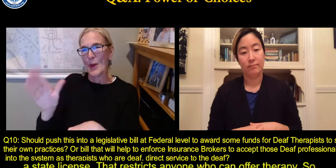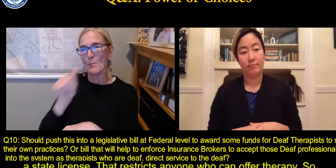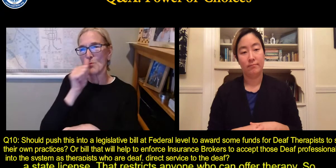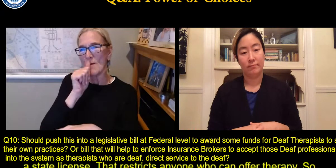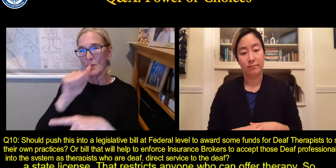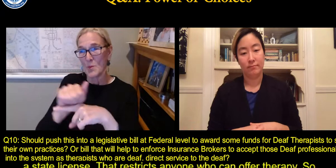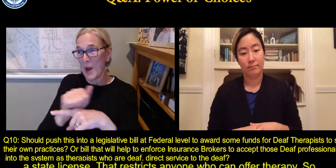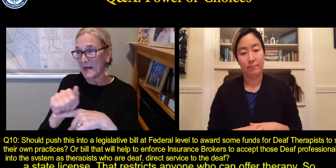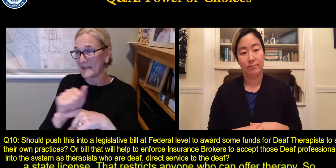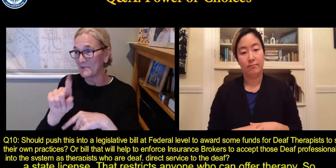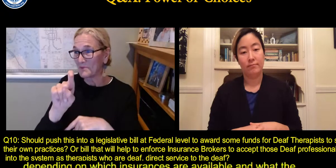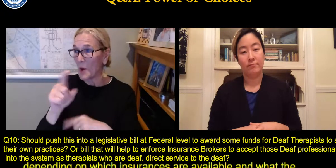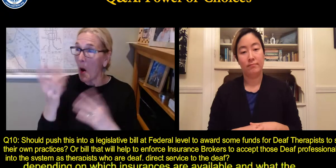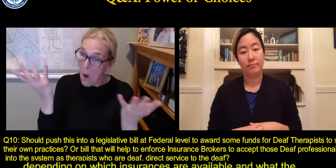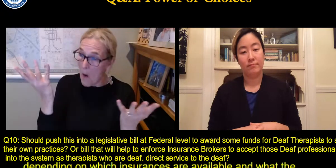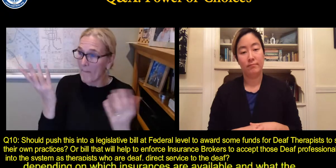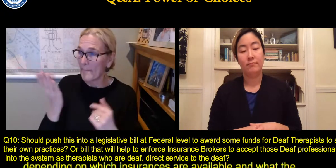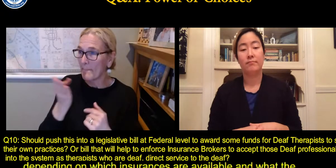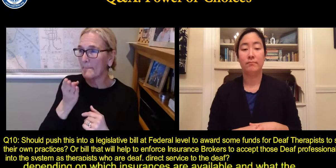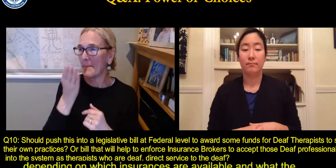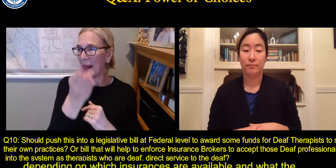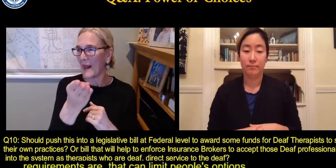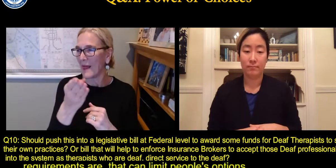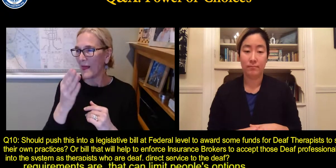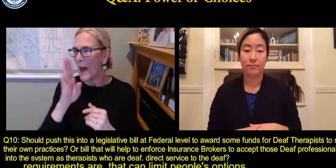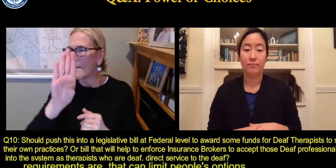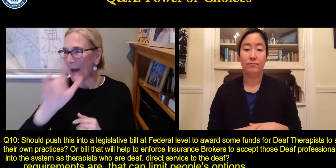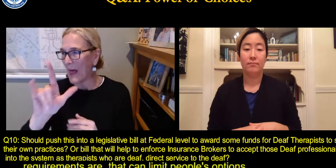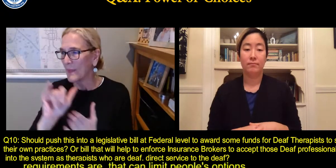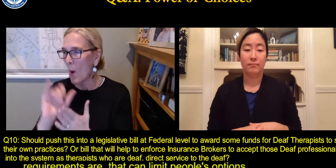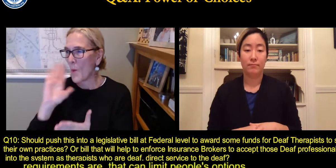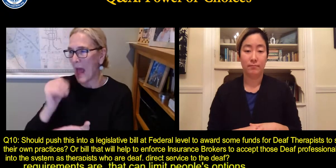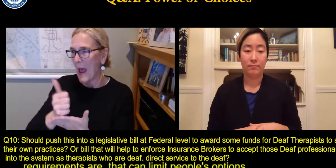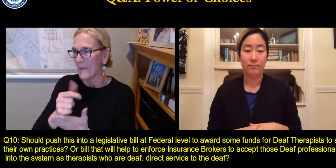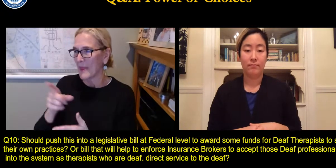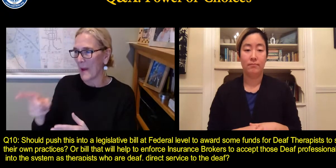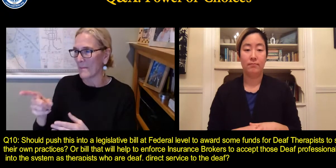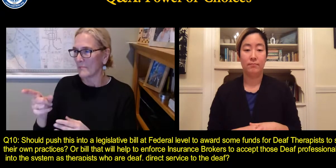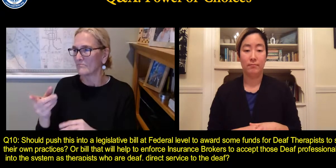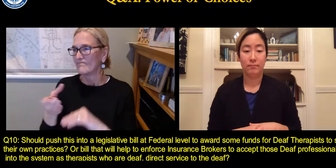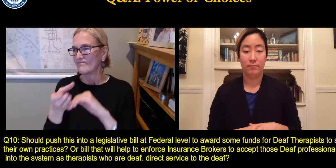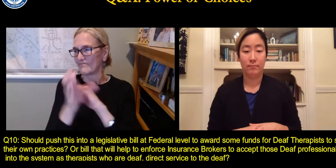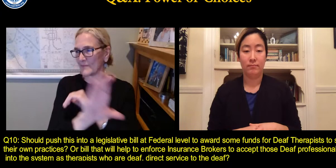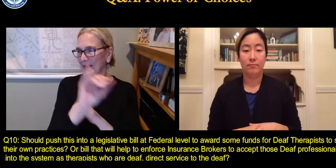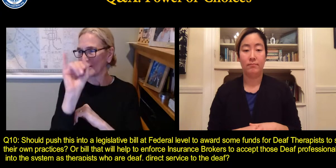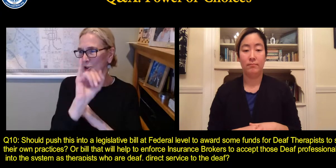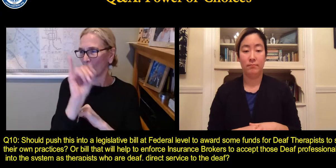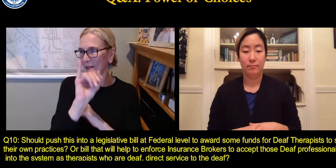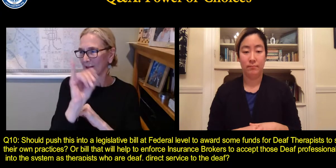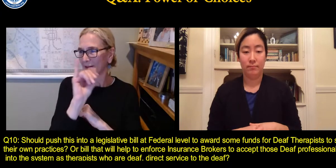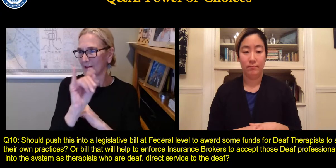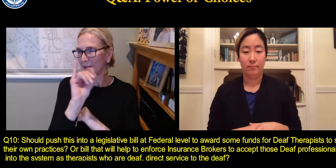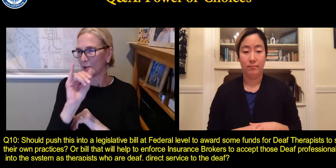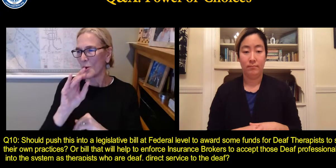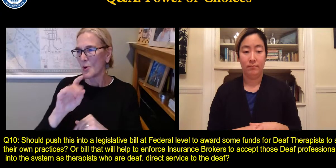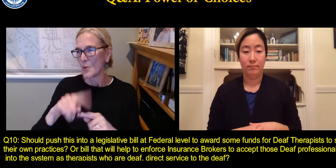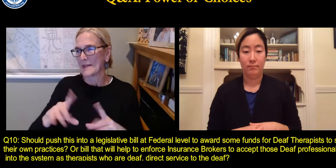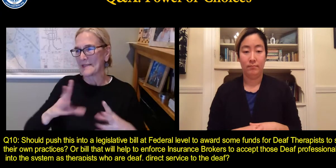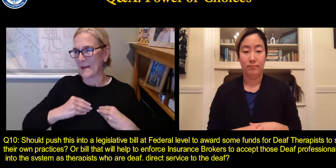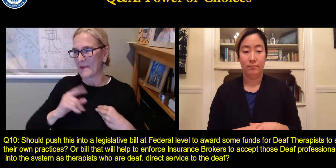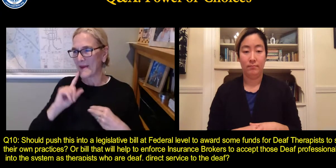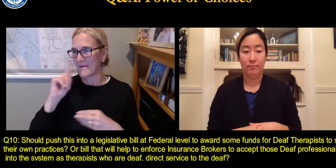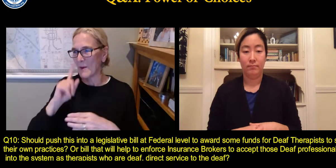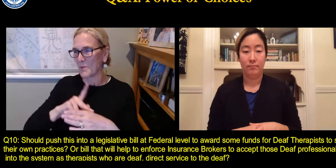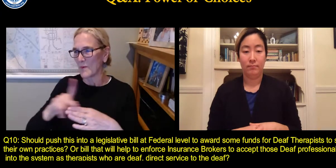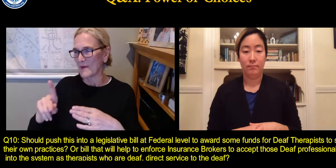to award funds for deaf therapists to establish their own practices,